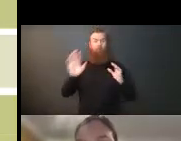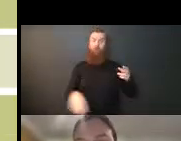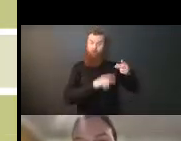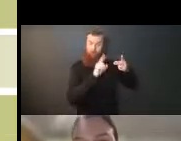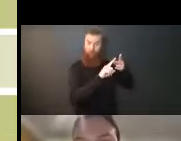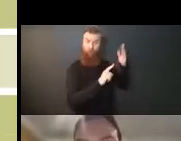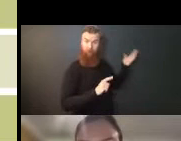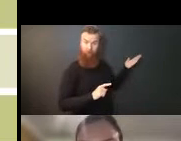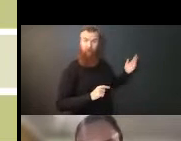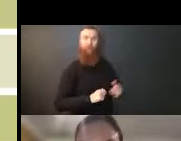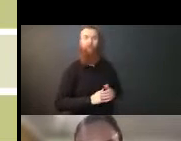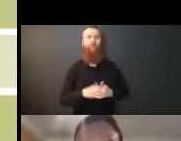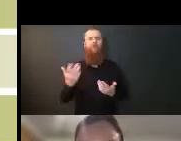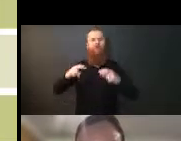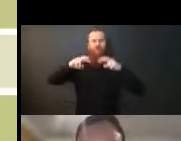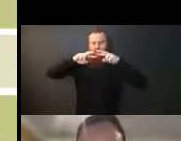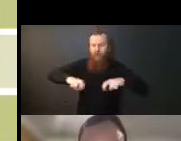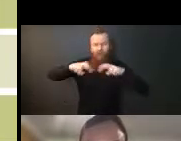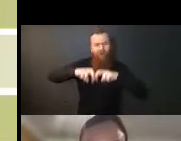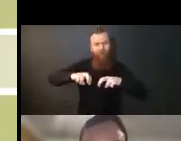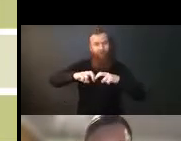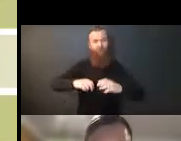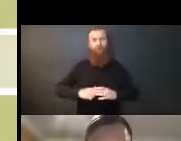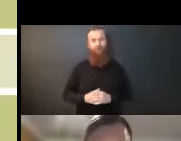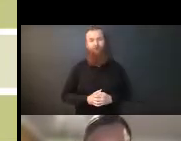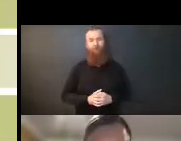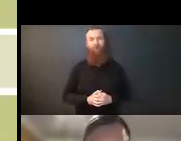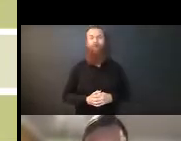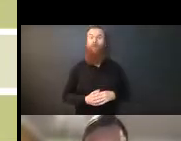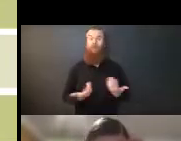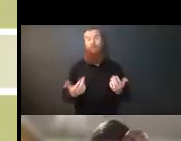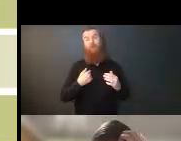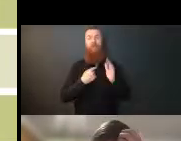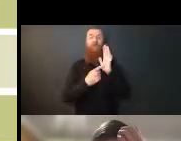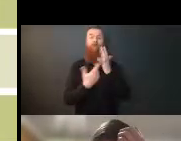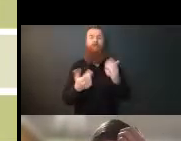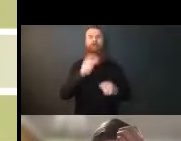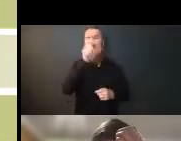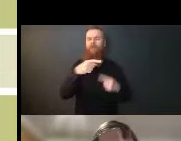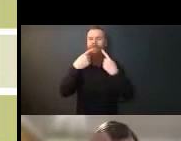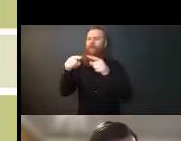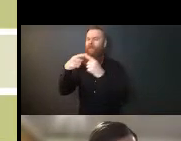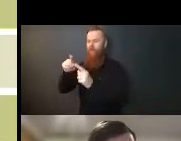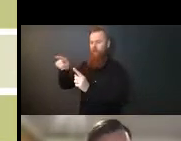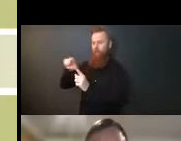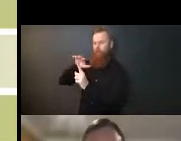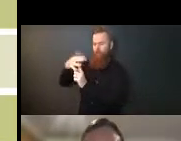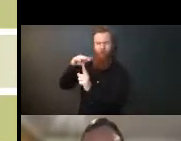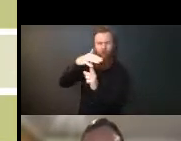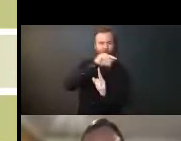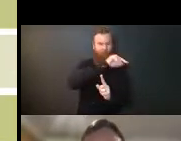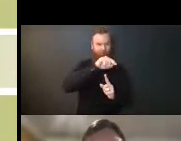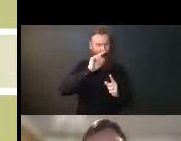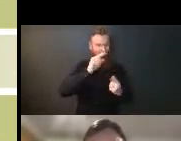think we also know that every context is unique. And so it's important to hear from